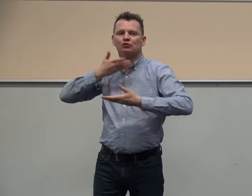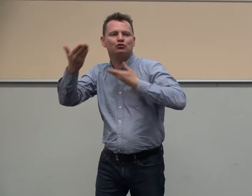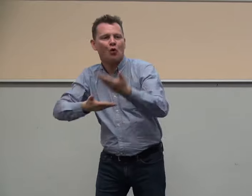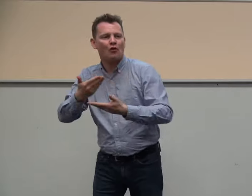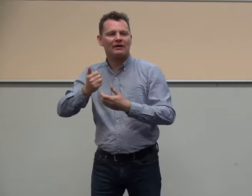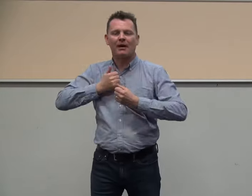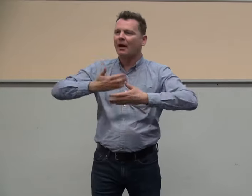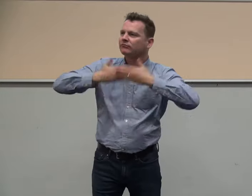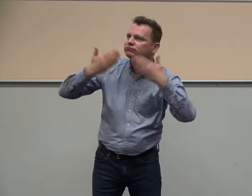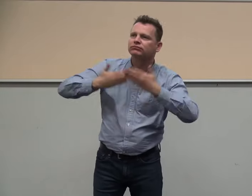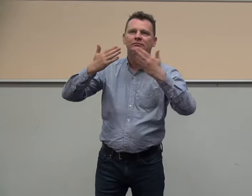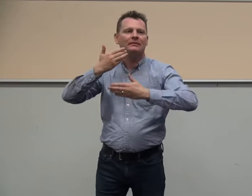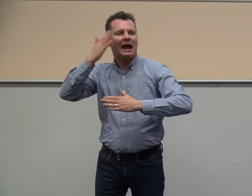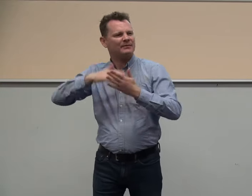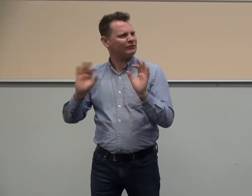experience.